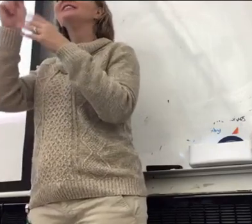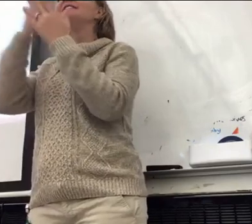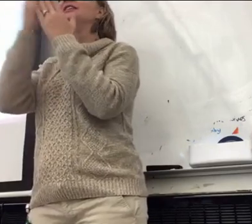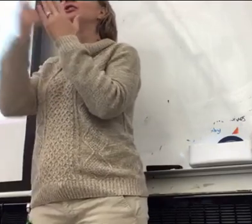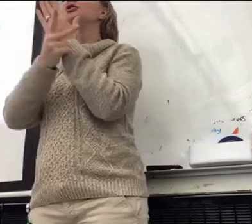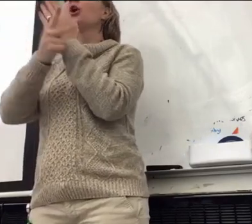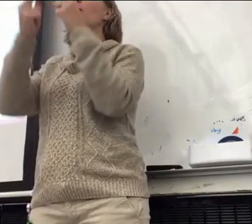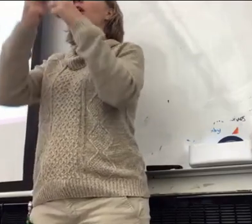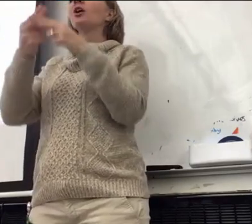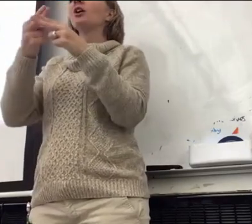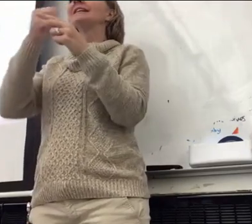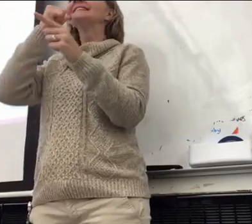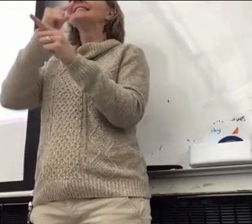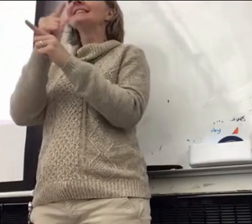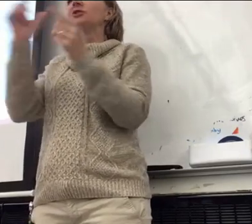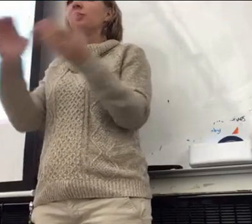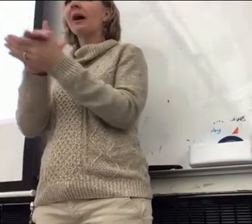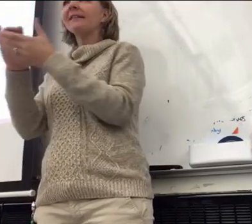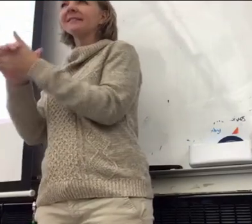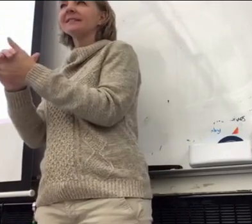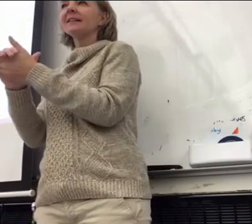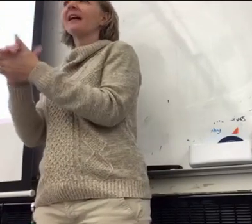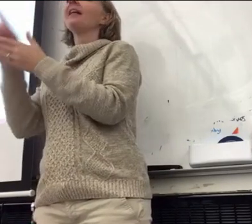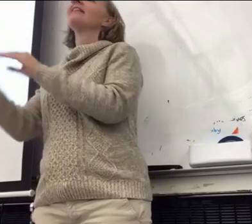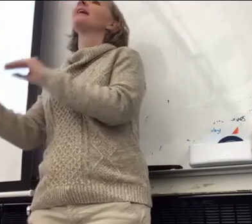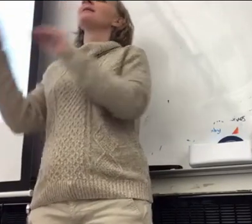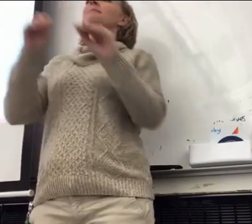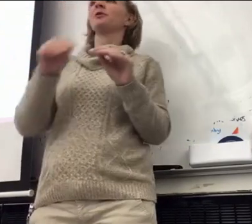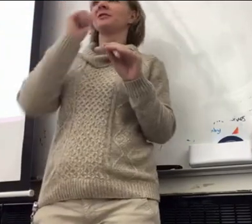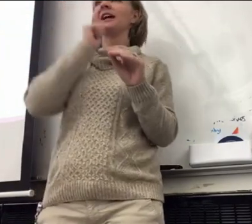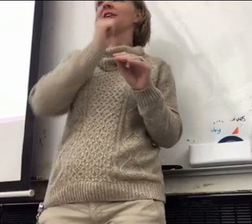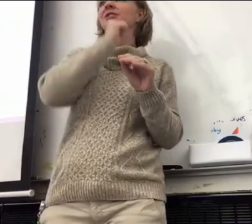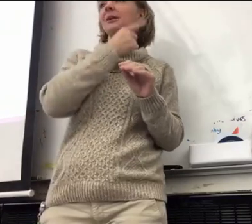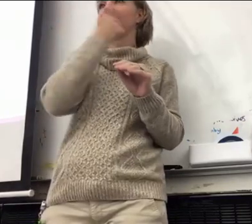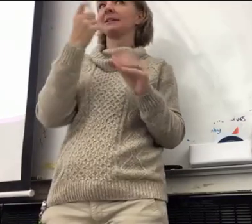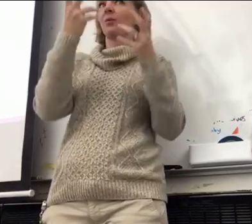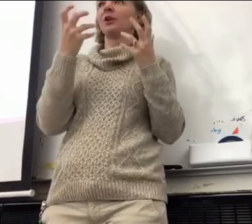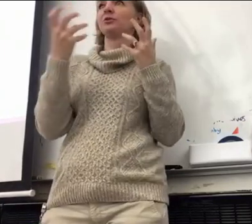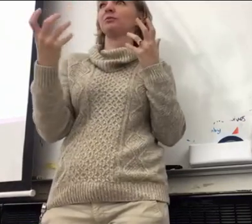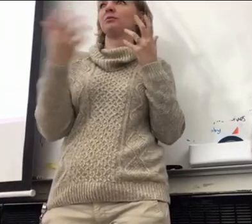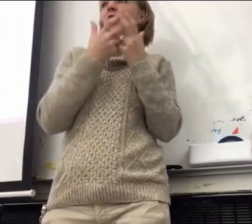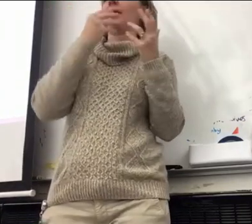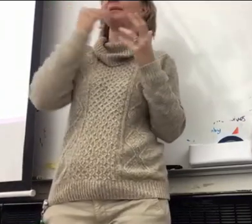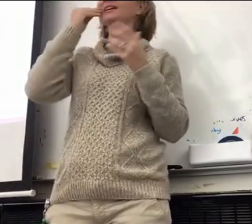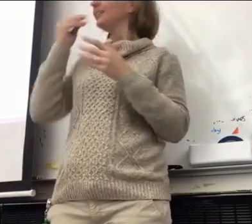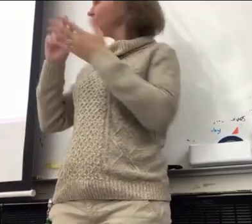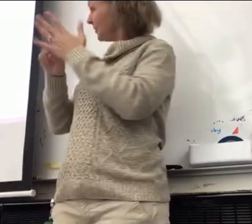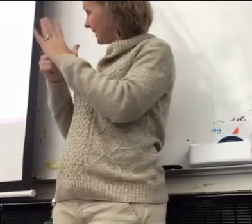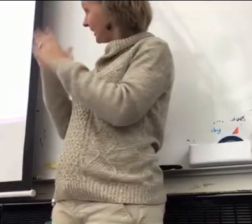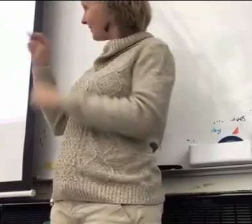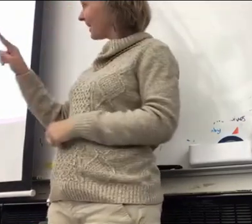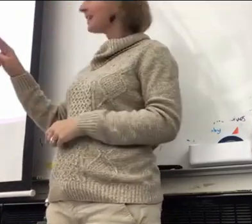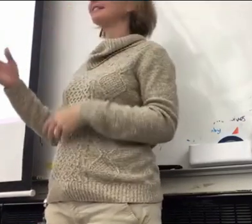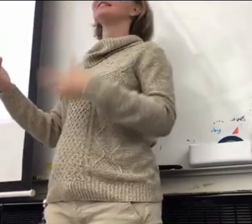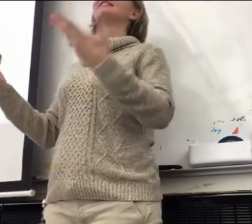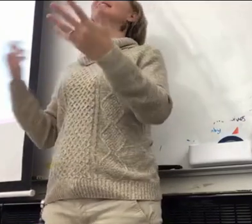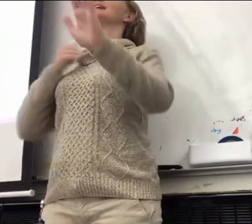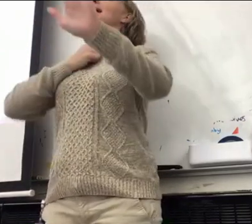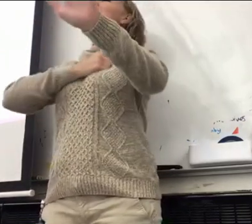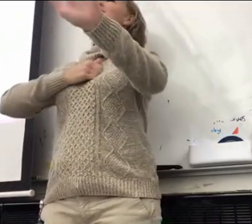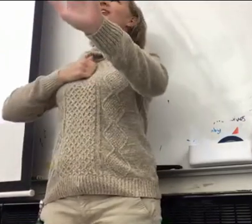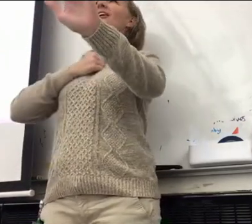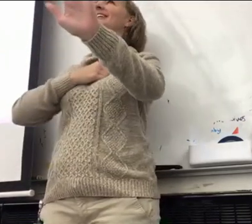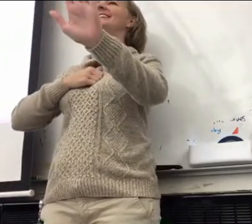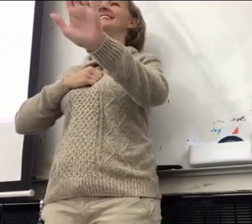they moved to Arizona, is they moved to Arizona with the intention of being able to cohabitate. You mean Nevada? Nevada. I'm sorry. Now I'm